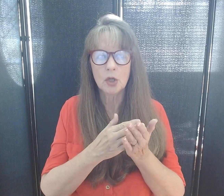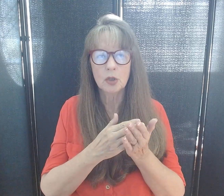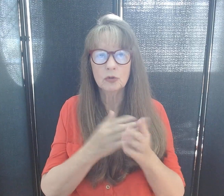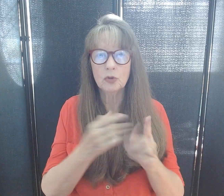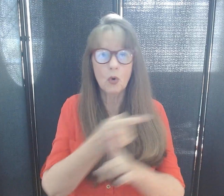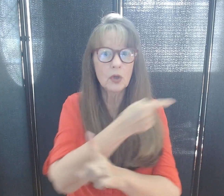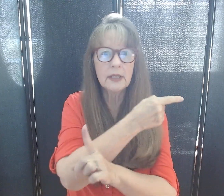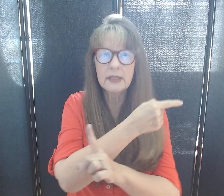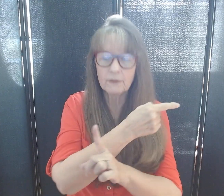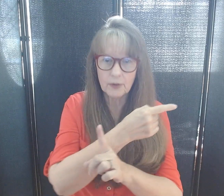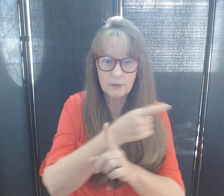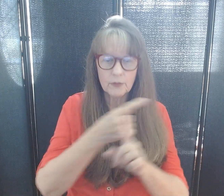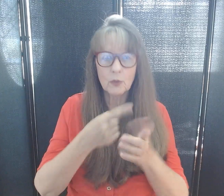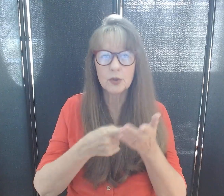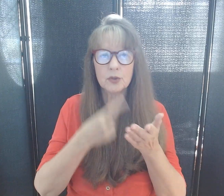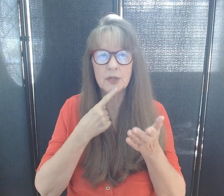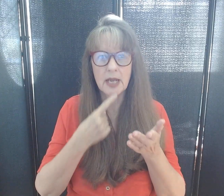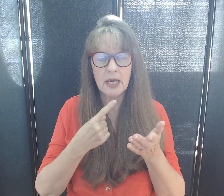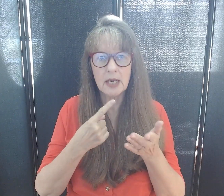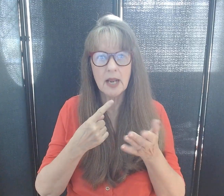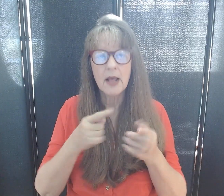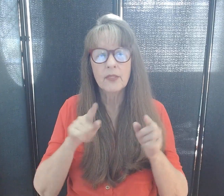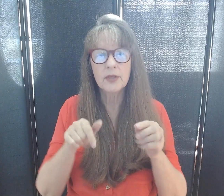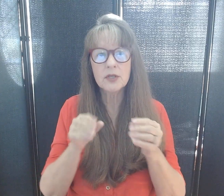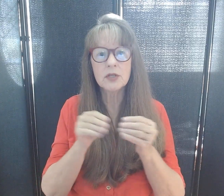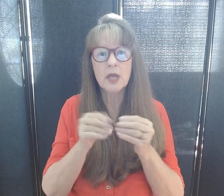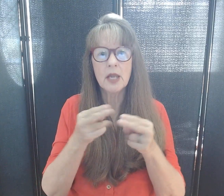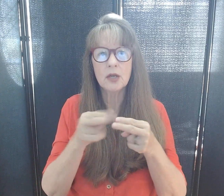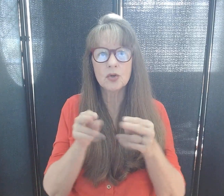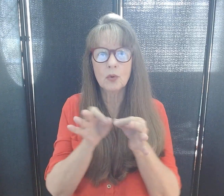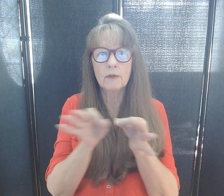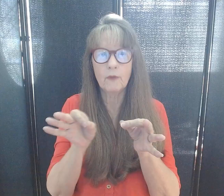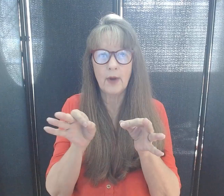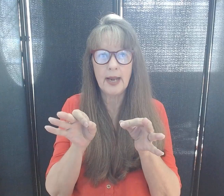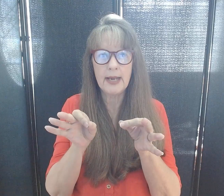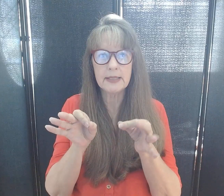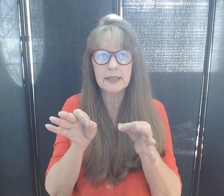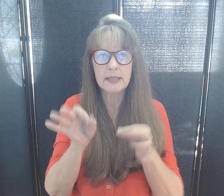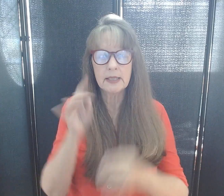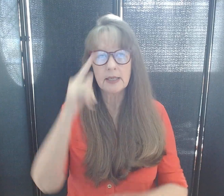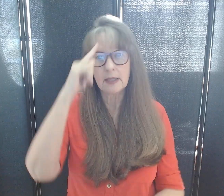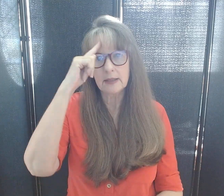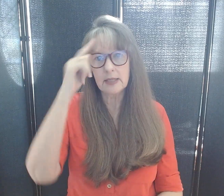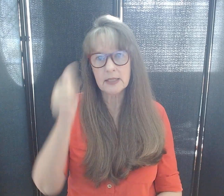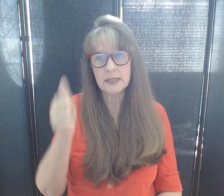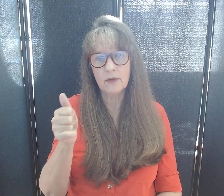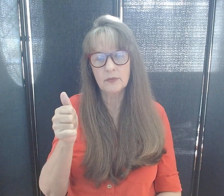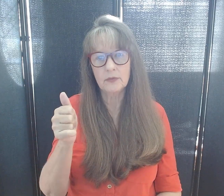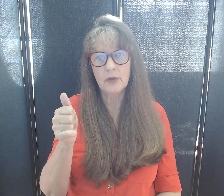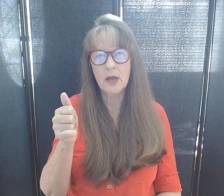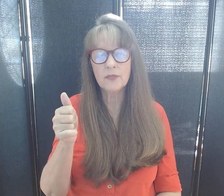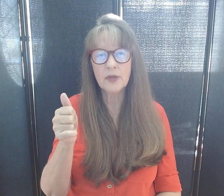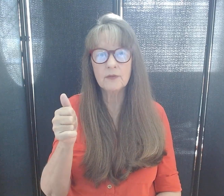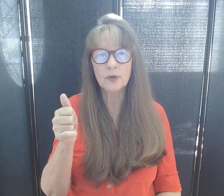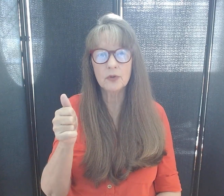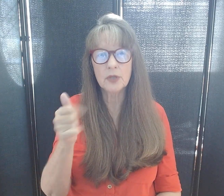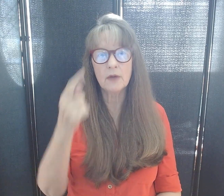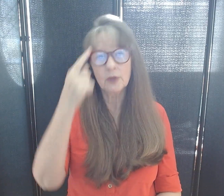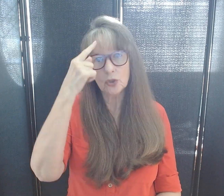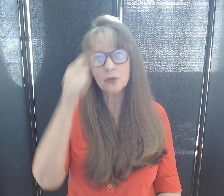totally different from what you're saying. This is a short phrase. think self, not think for yourself. You